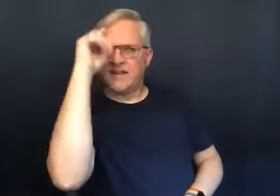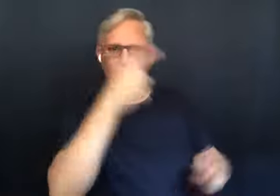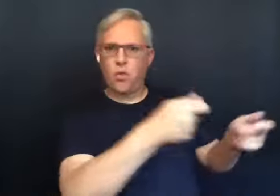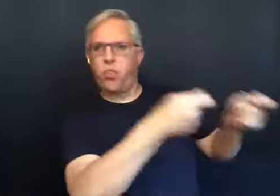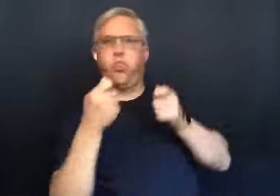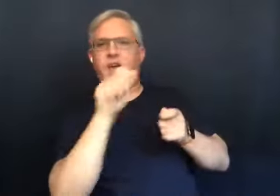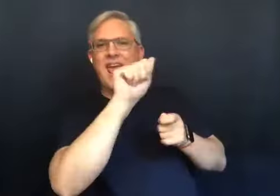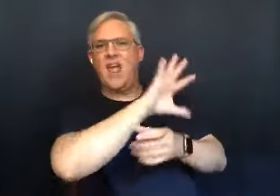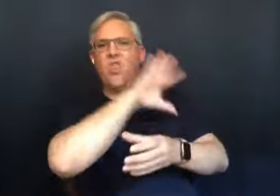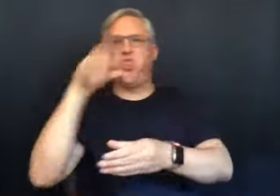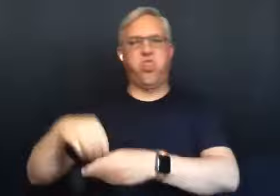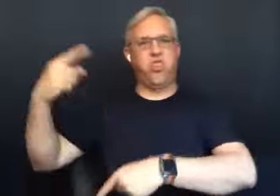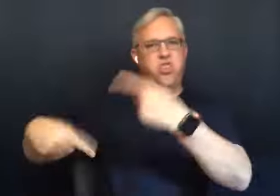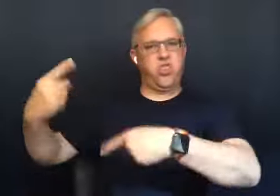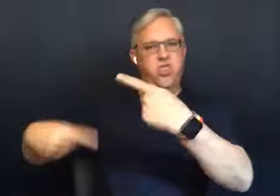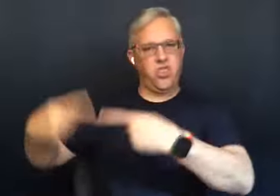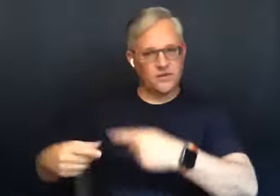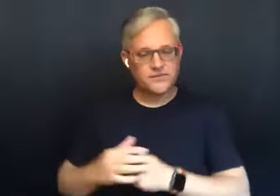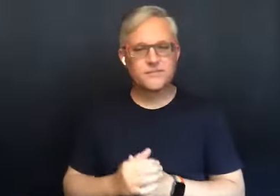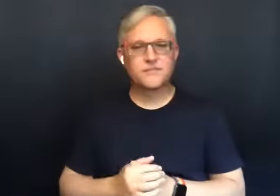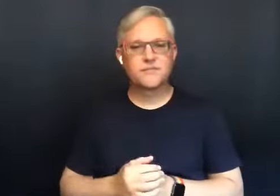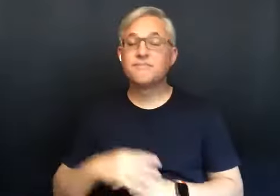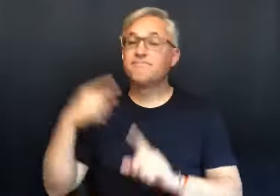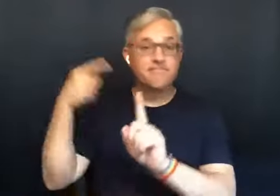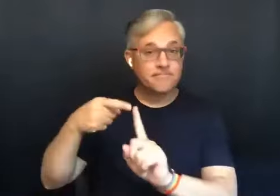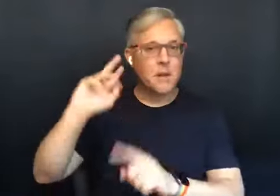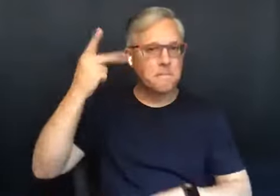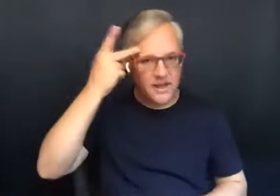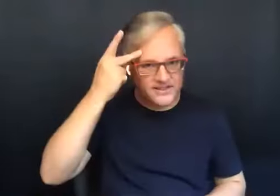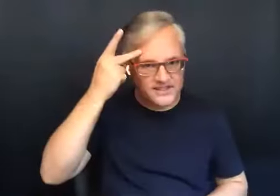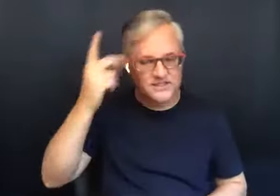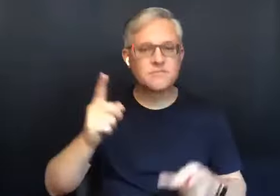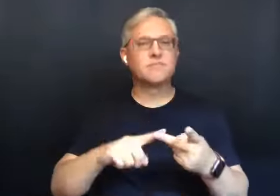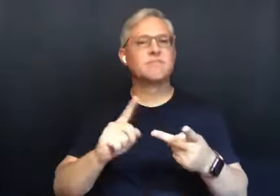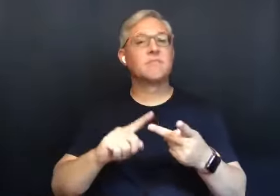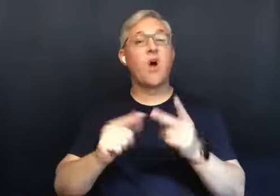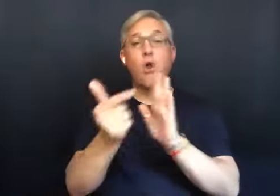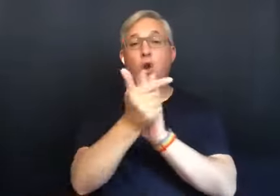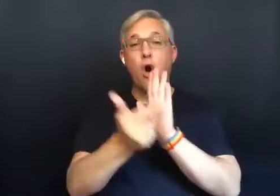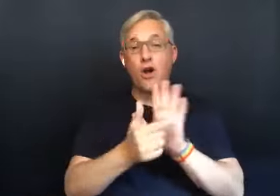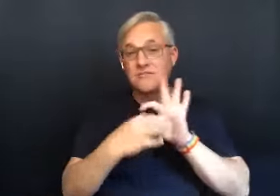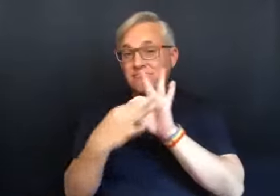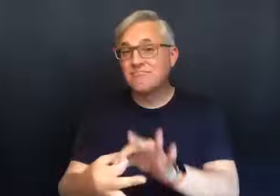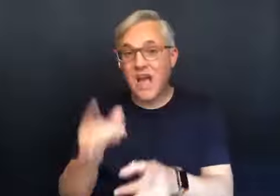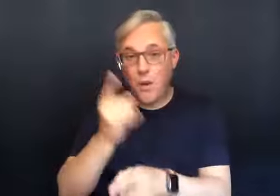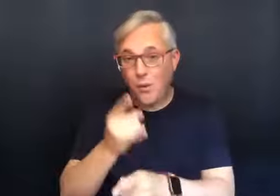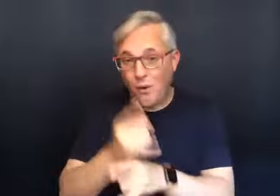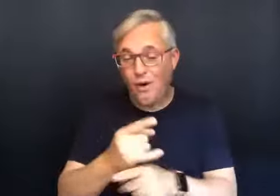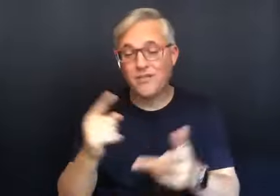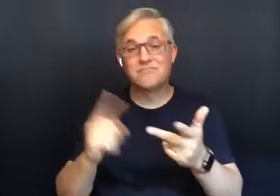should ever in such a way as to implicate AA express any opinion on outside controversial issues, particularly those